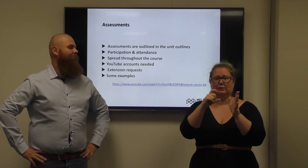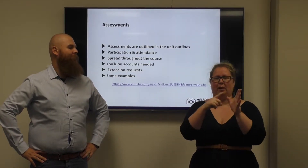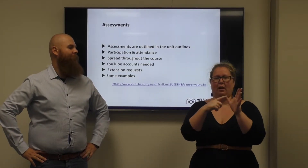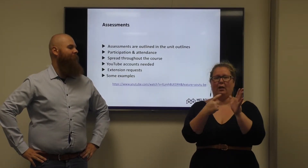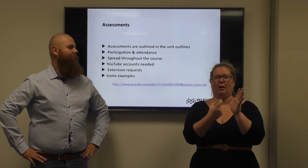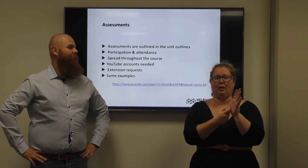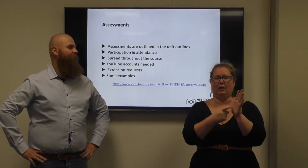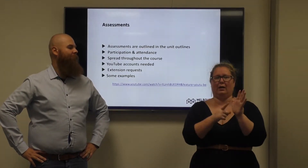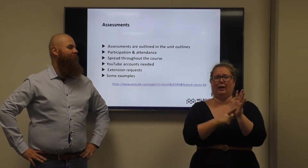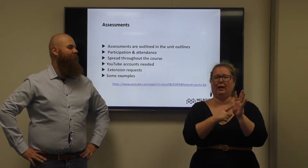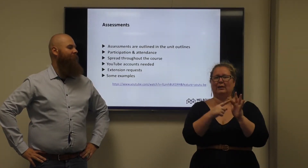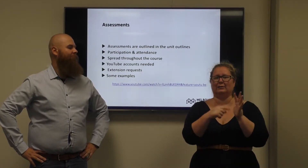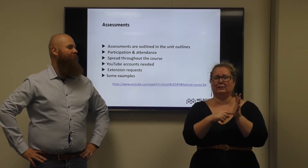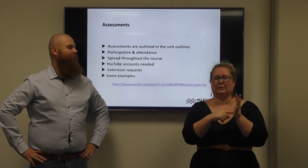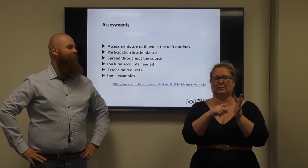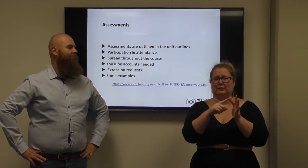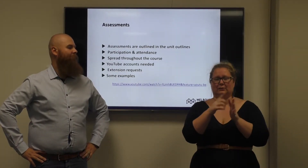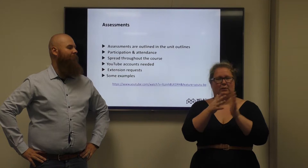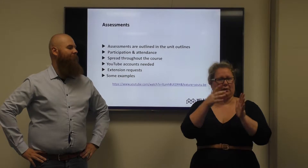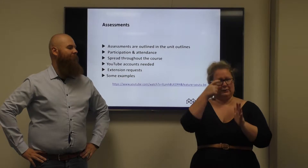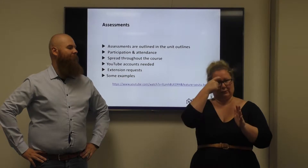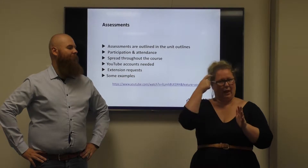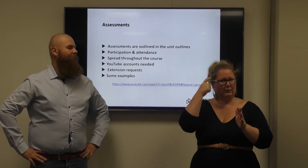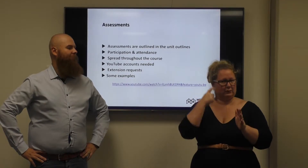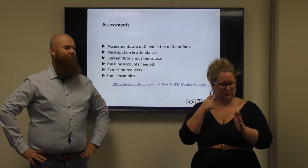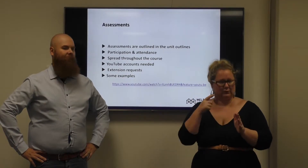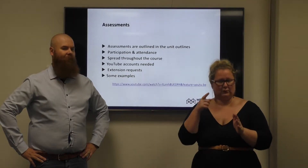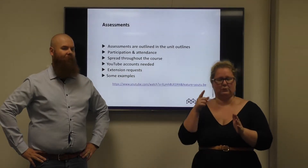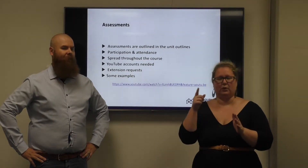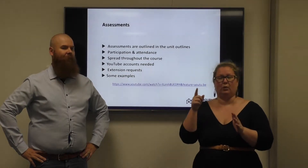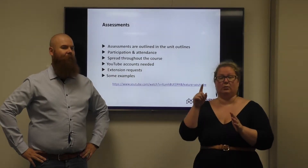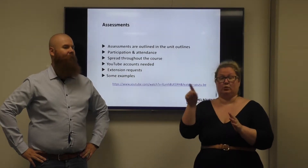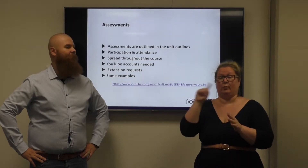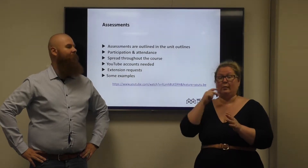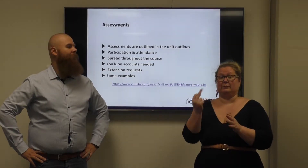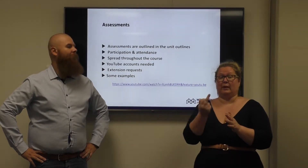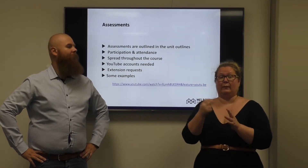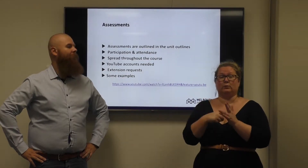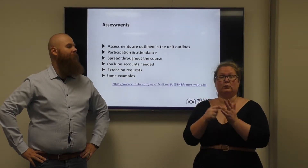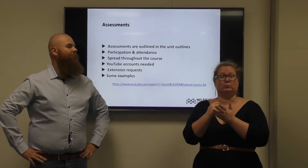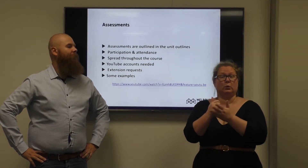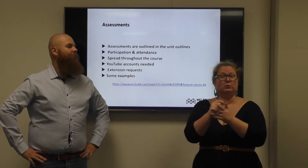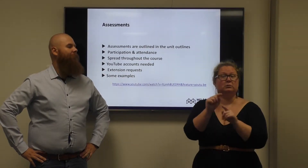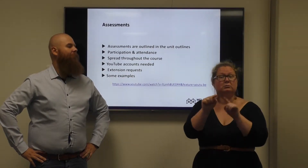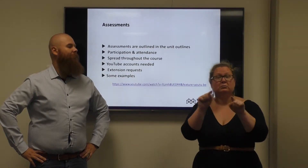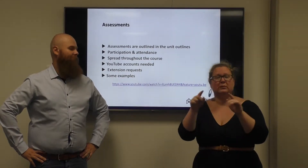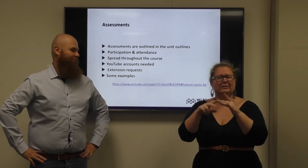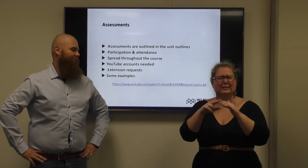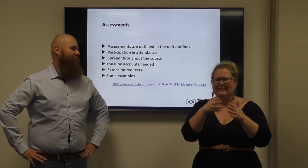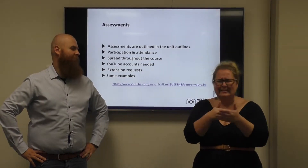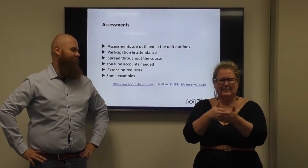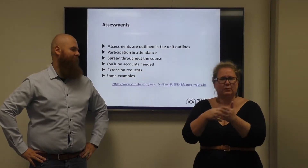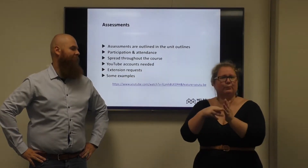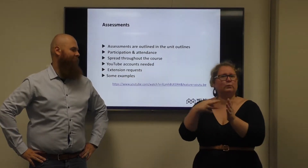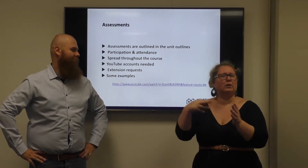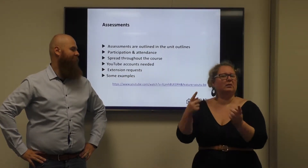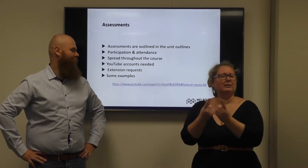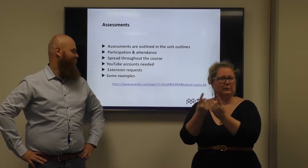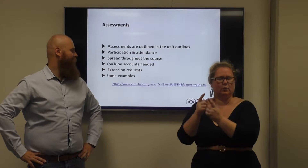woman working here now, Nicolette, that's her sign name, and she'll be available to support you if you have